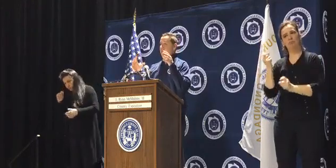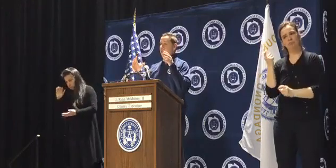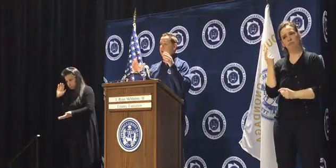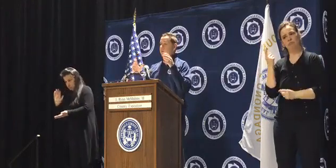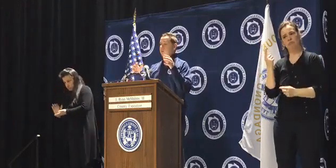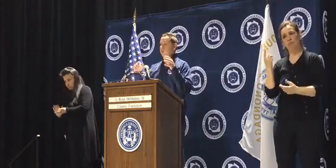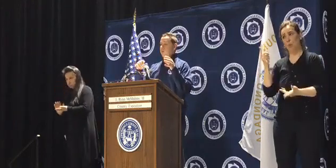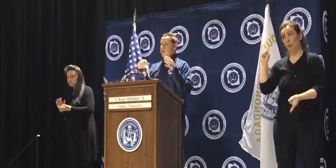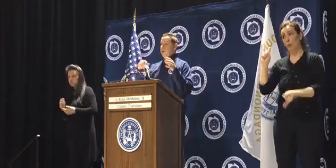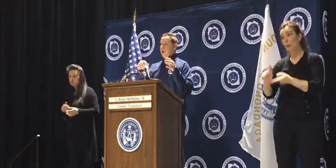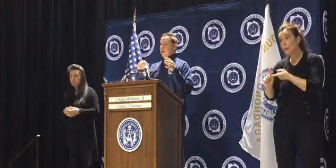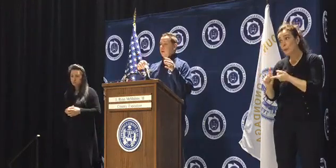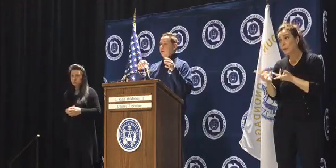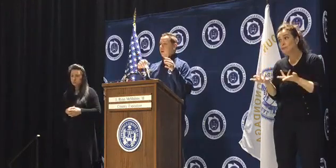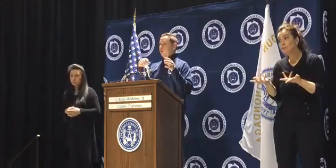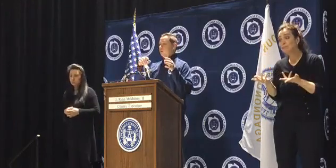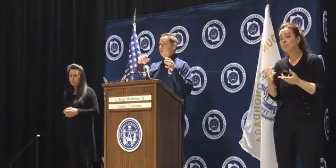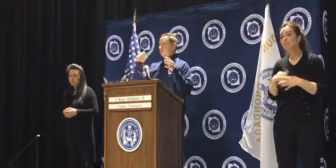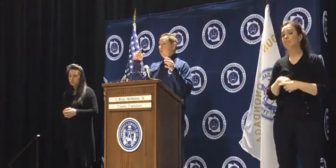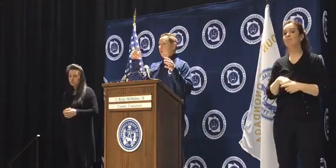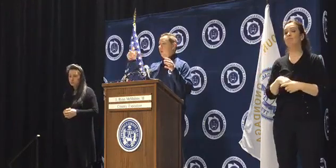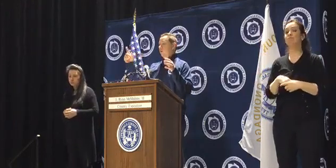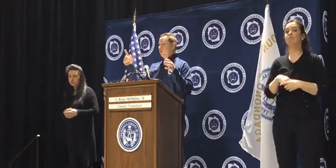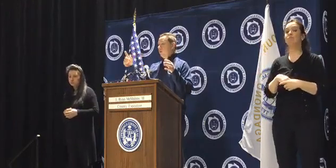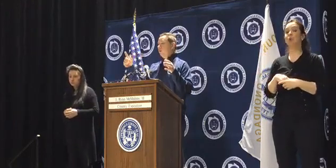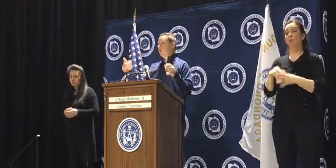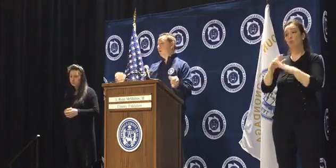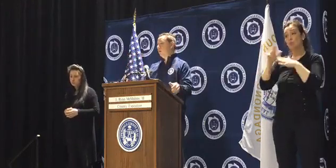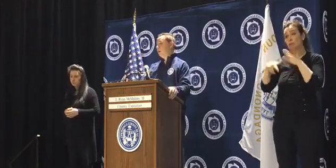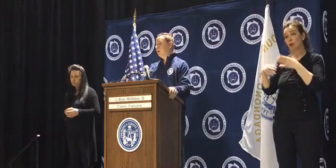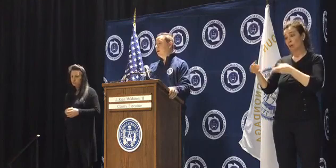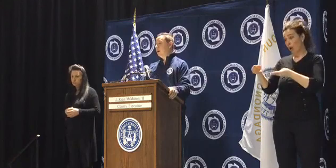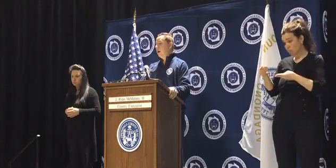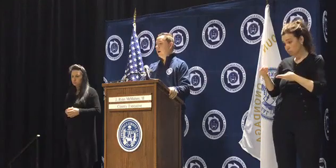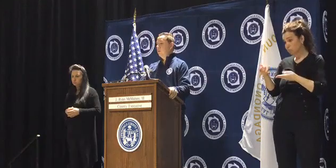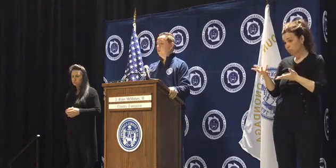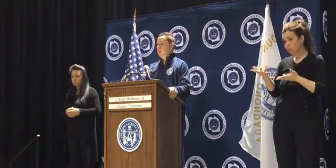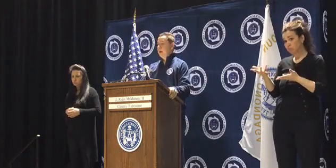and we'll be able to start to level off this curve a little bit.